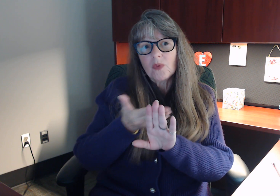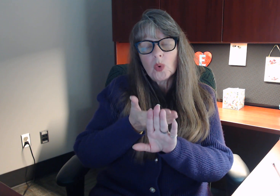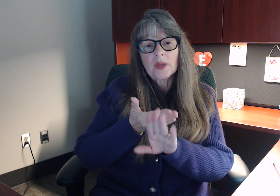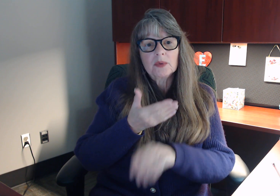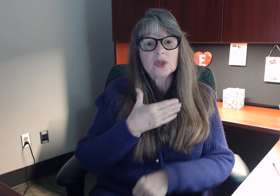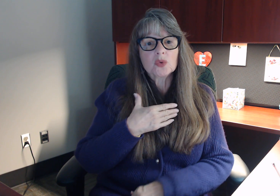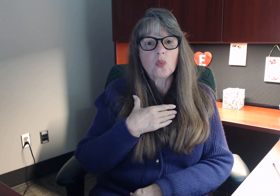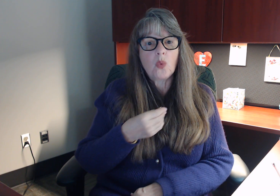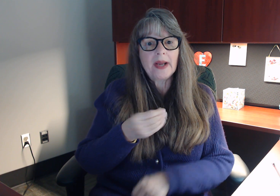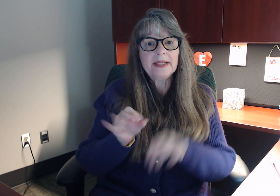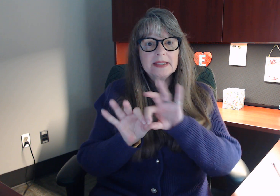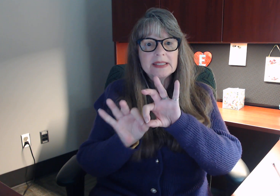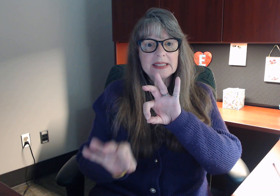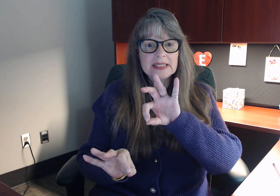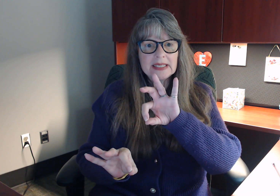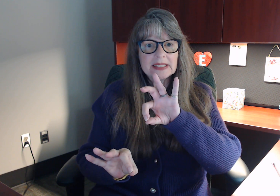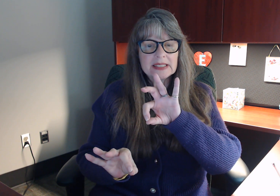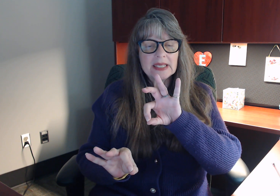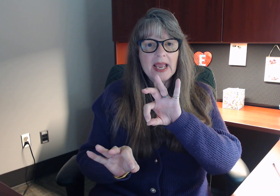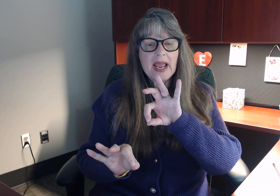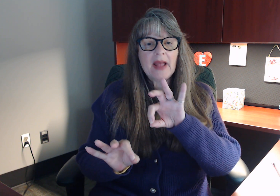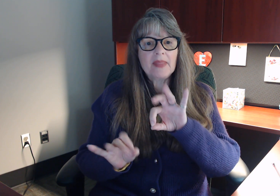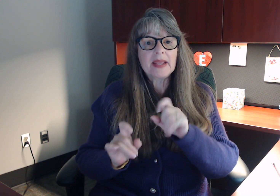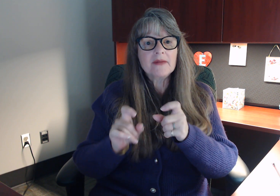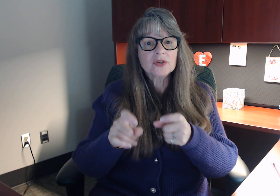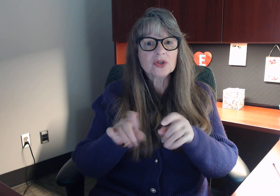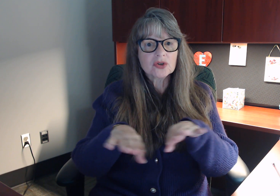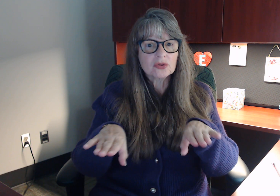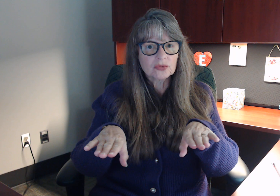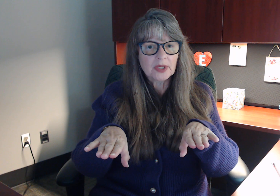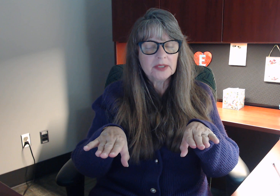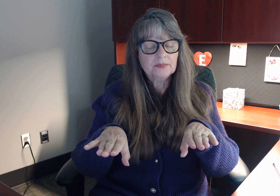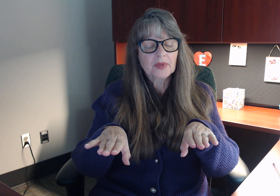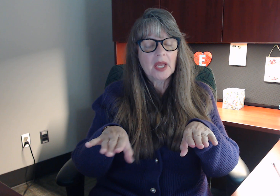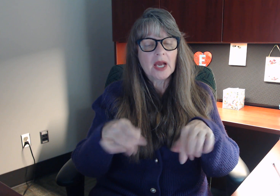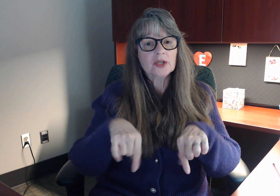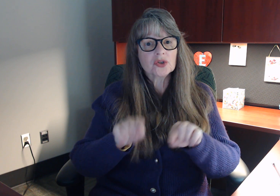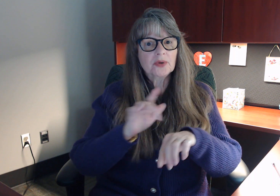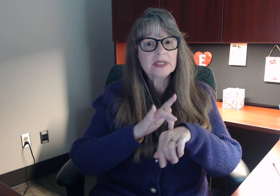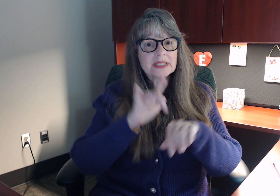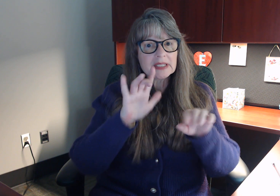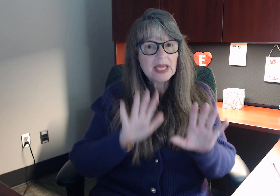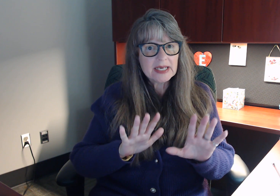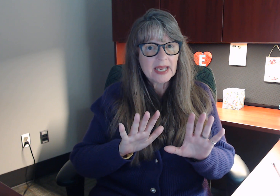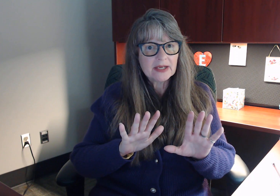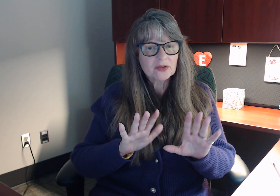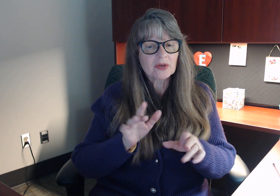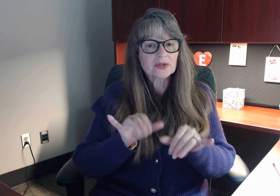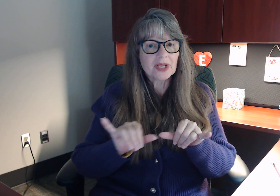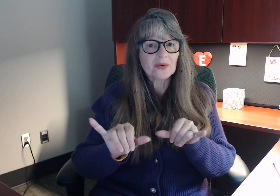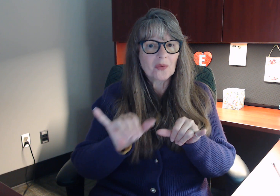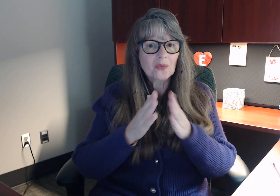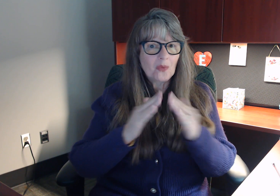they were just white sticks, and they gave it to children during Sunday, so they'll stay